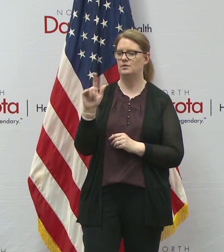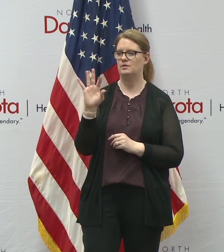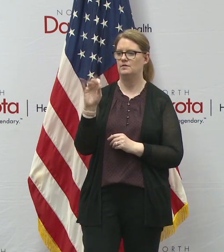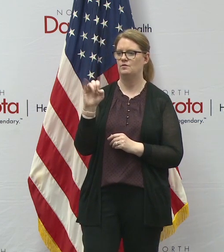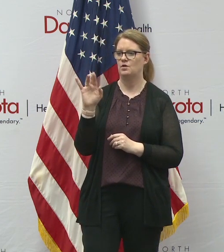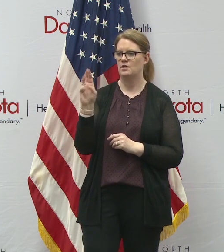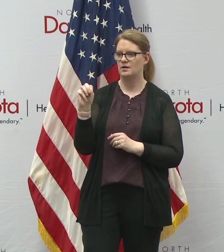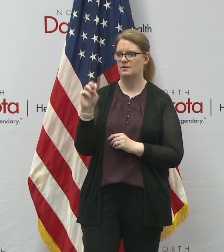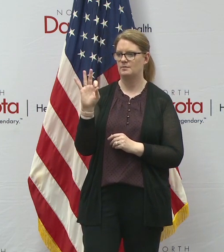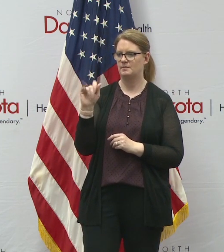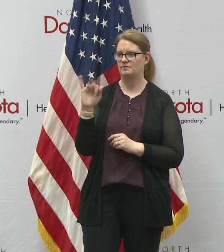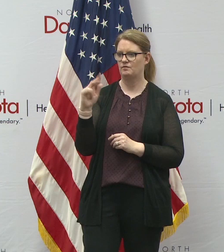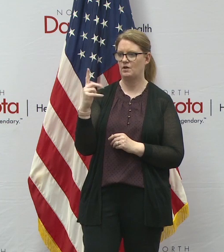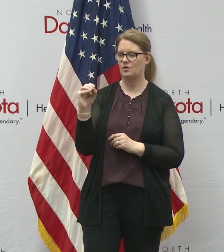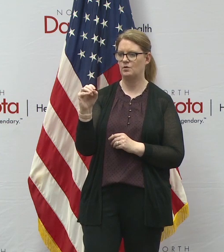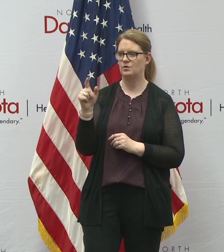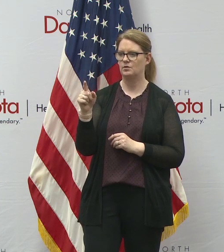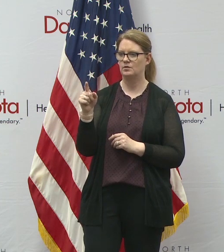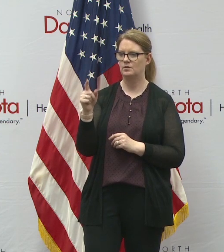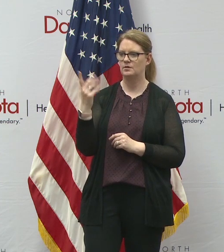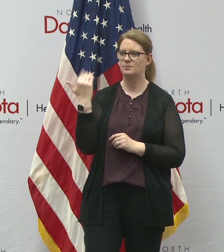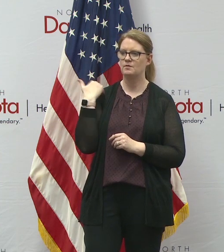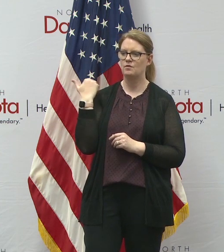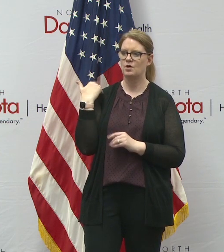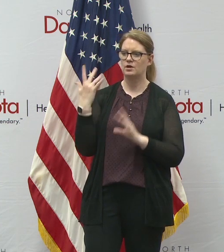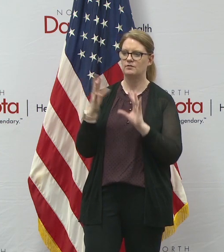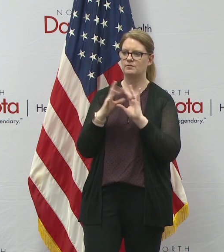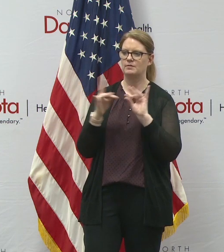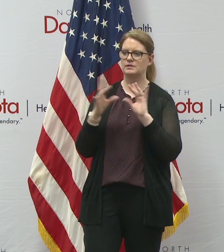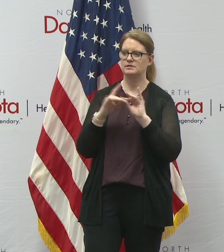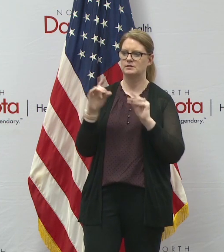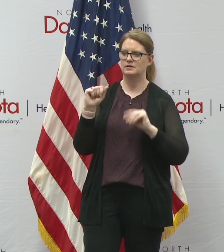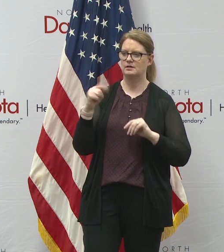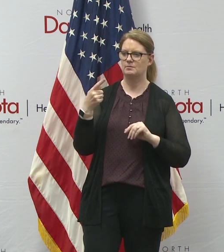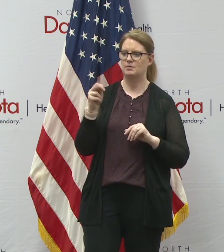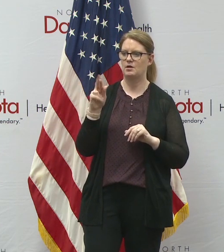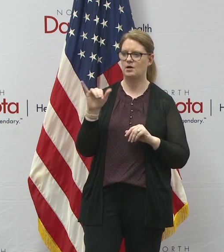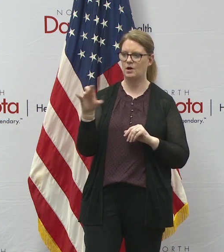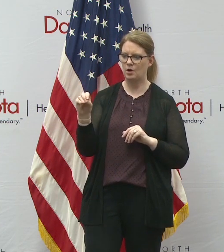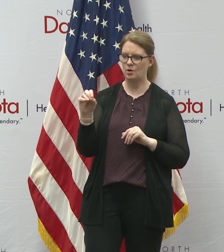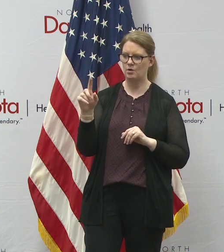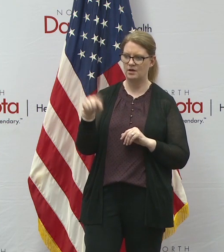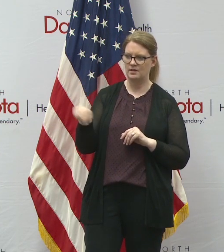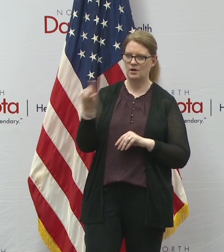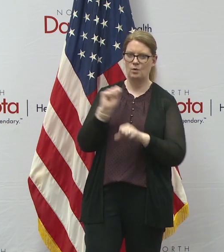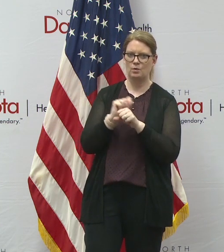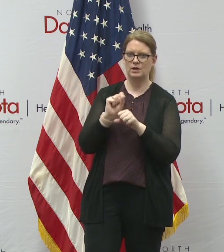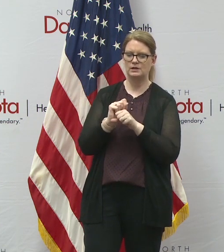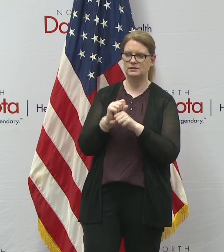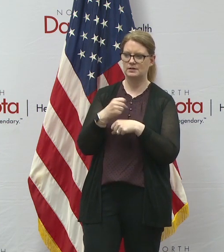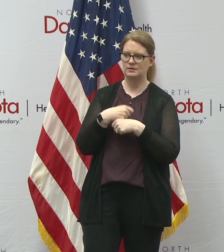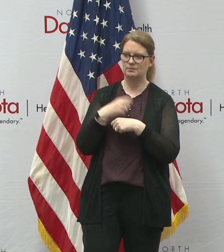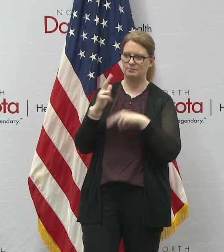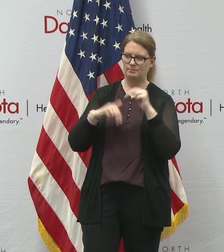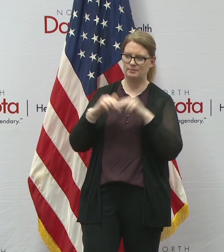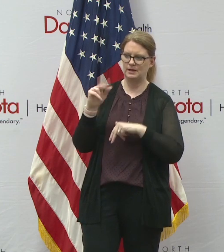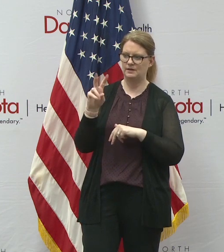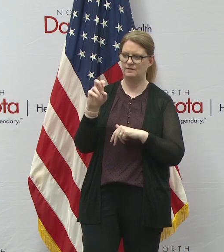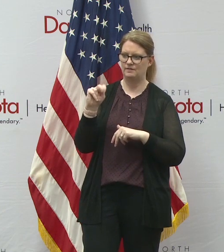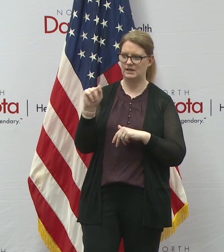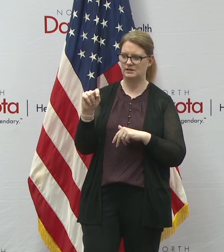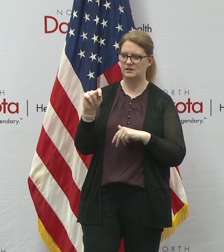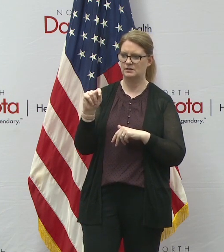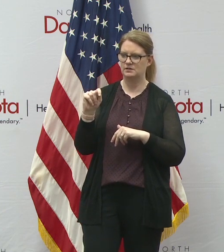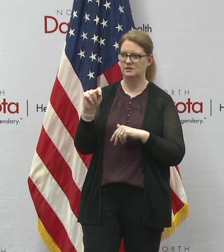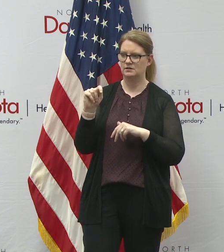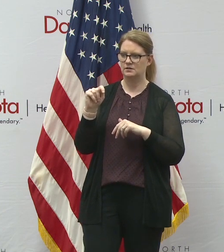Forum of Fargo-Moorhead. You'd mentioned previously that Appario Systems is working to make ventilators. When can we see those coming